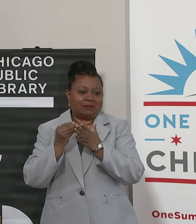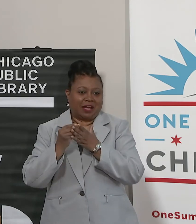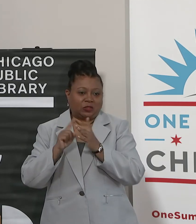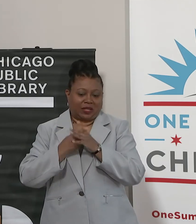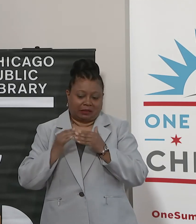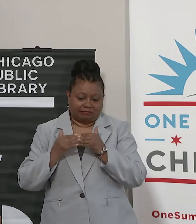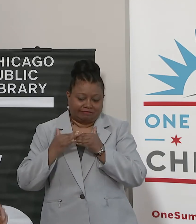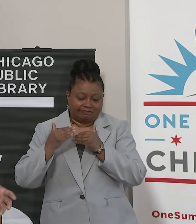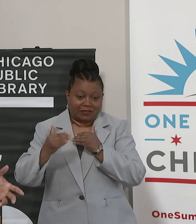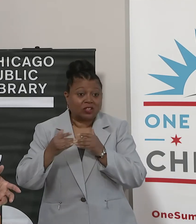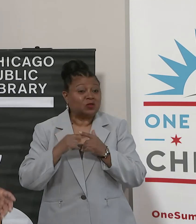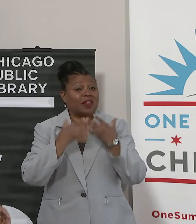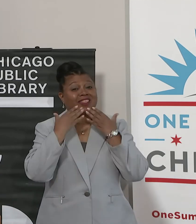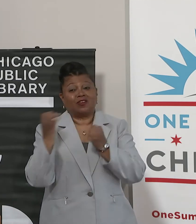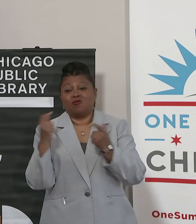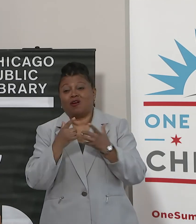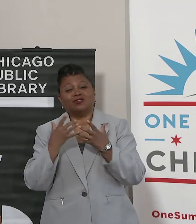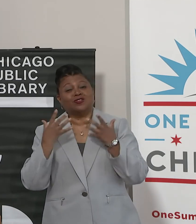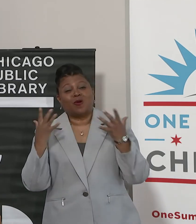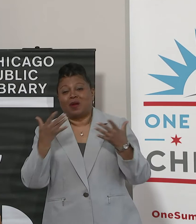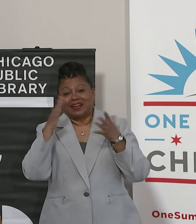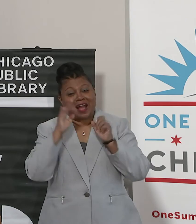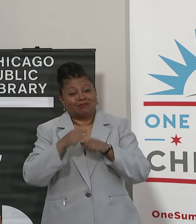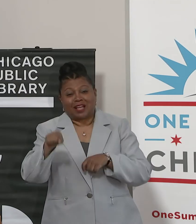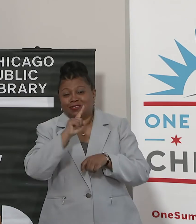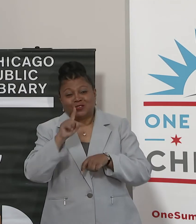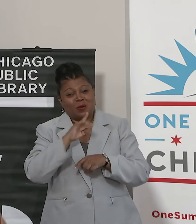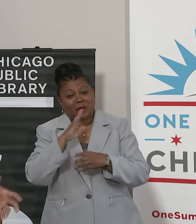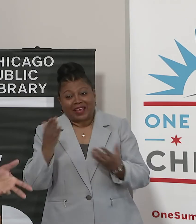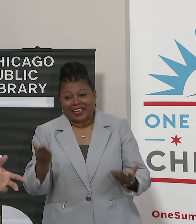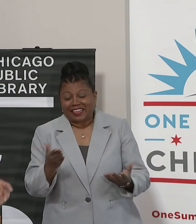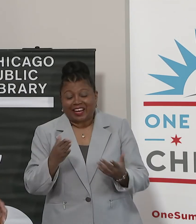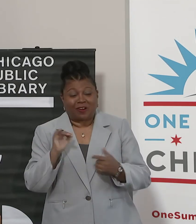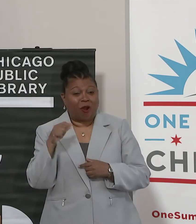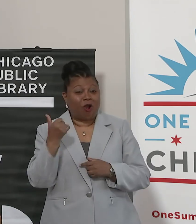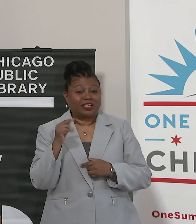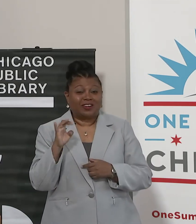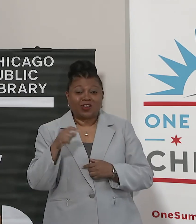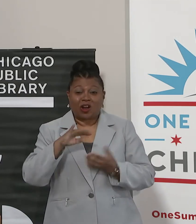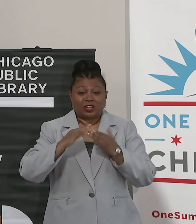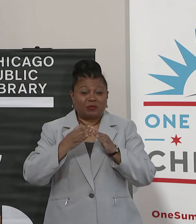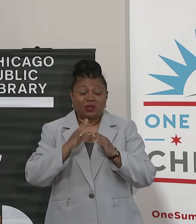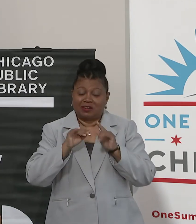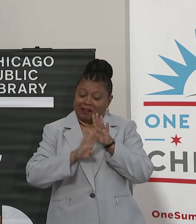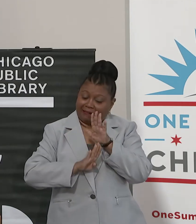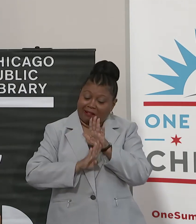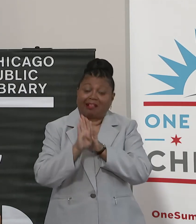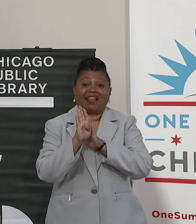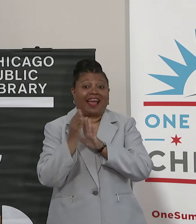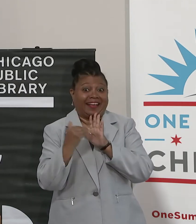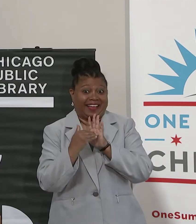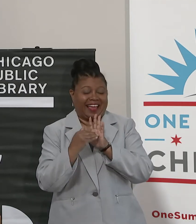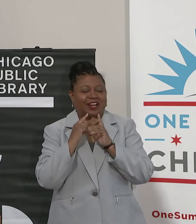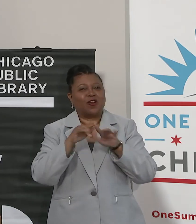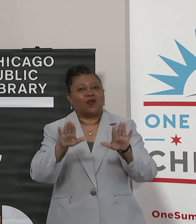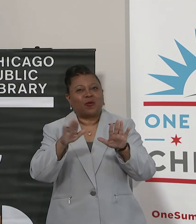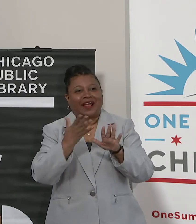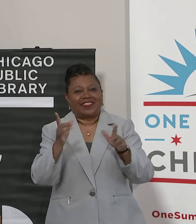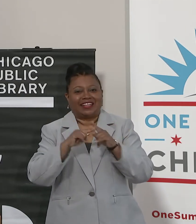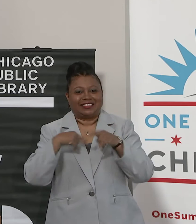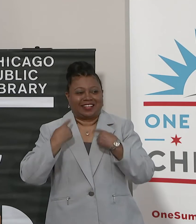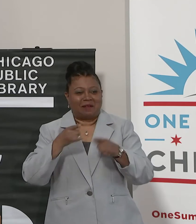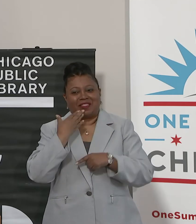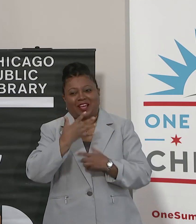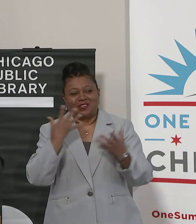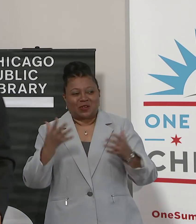us to where we are. So thank you all so much. God bless you for being here. The Altgeld Gardens community is on the rebound, and there are great things yet to come.